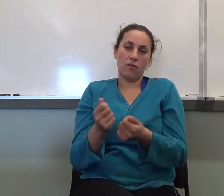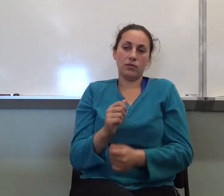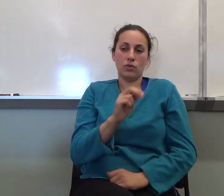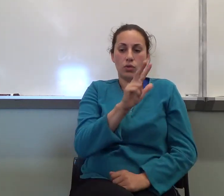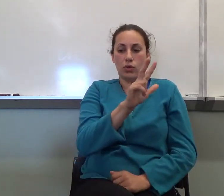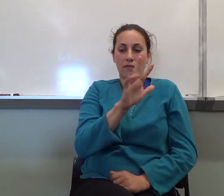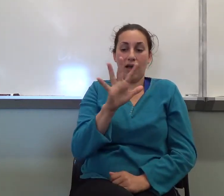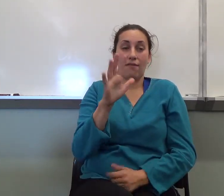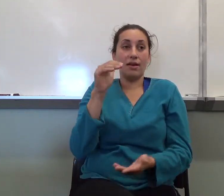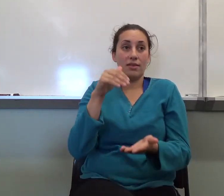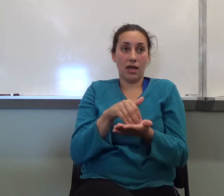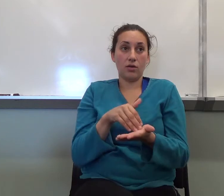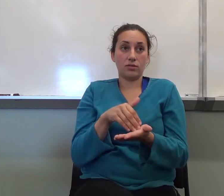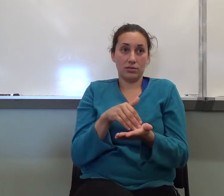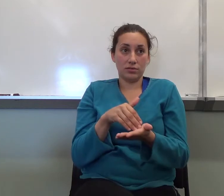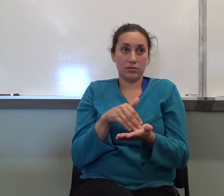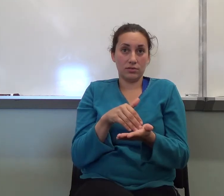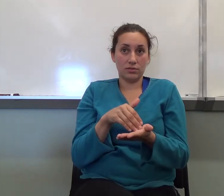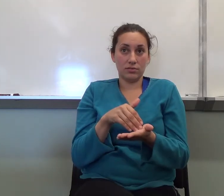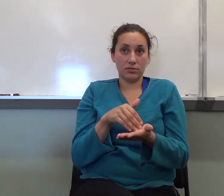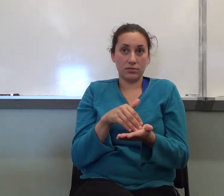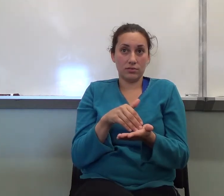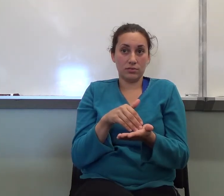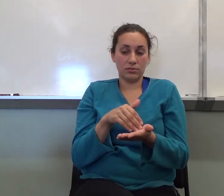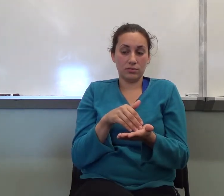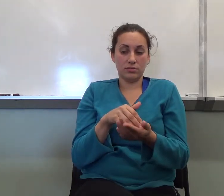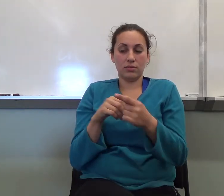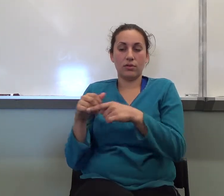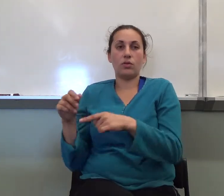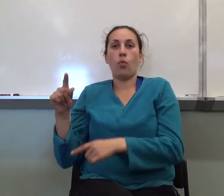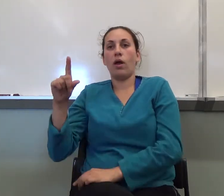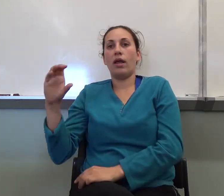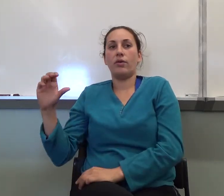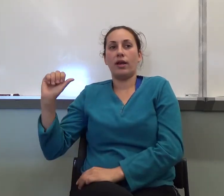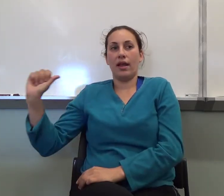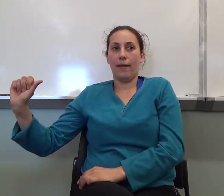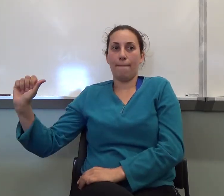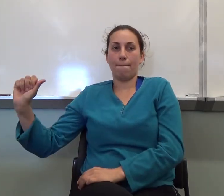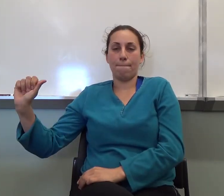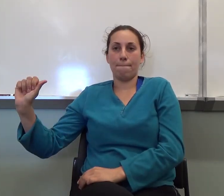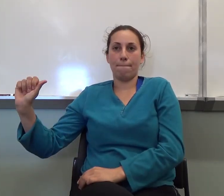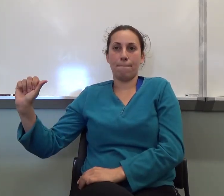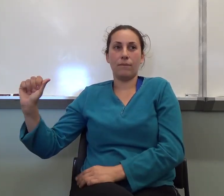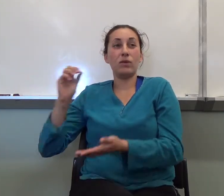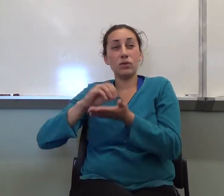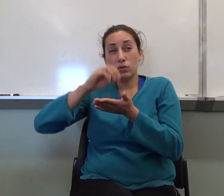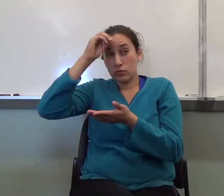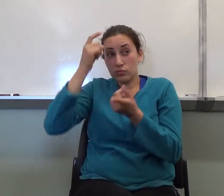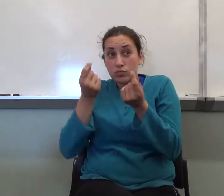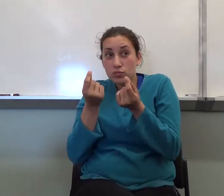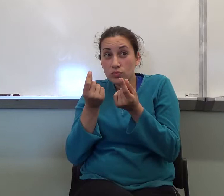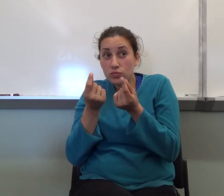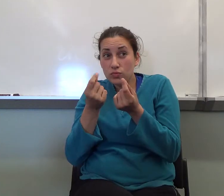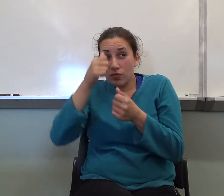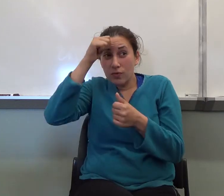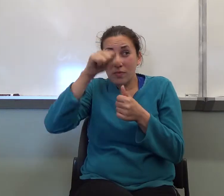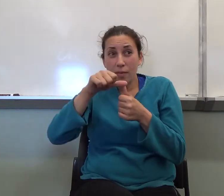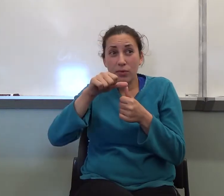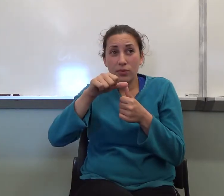35,000. And this will be 100A. And we've learned that what you do here in an equation like this to get A is